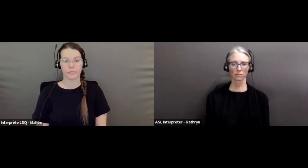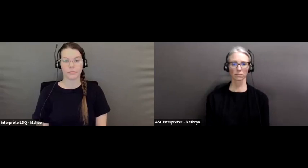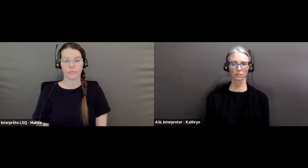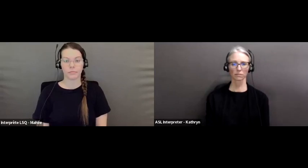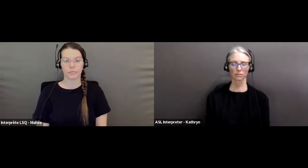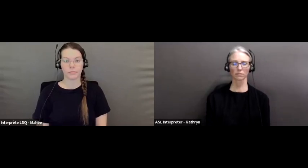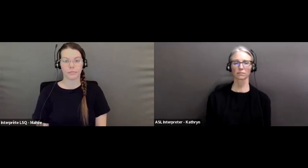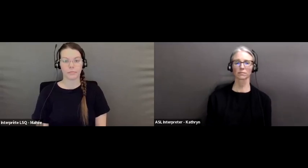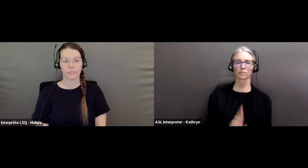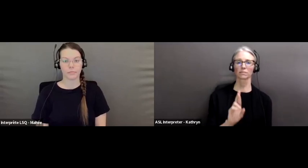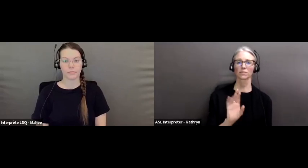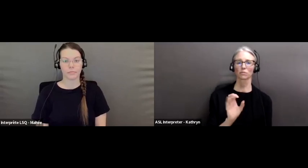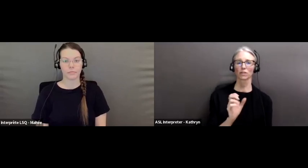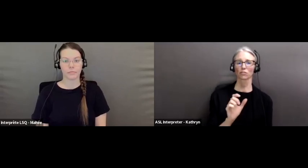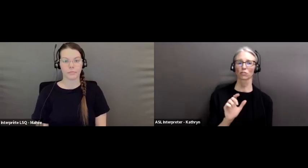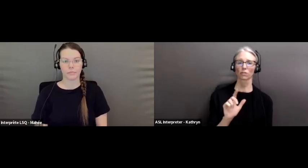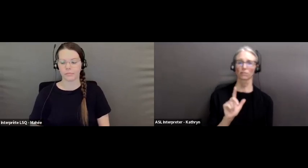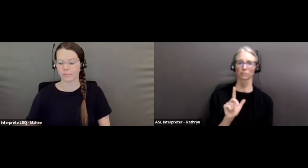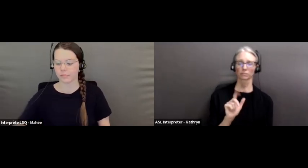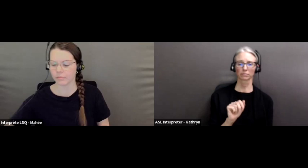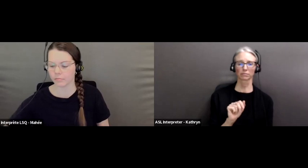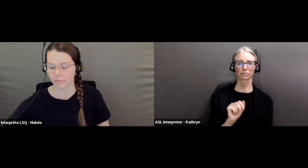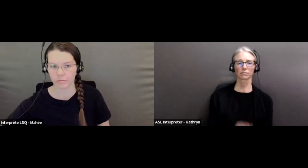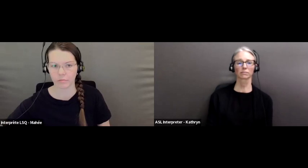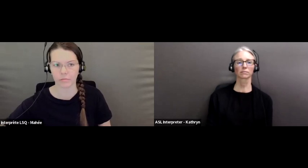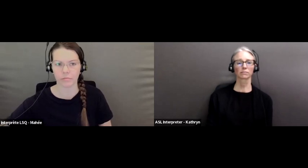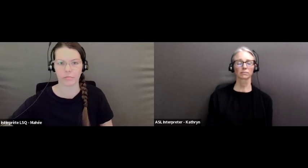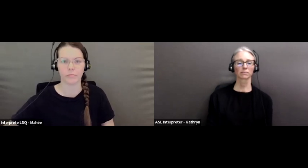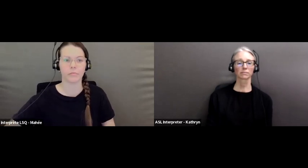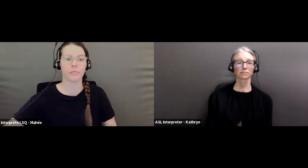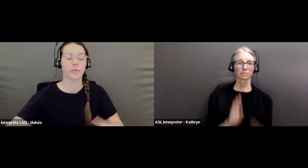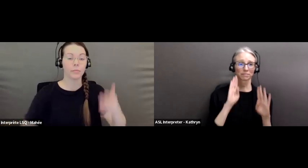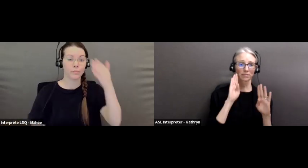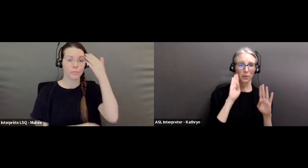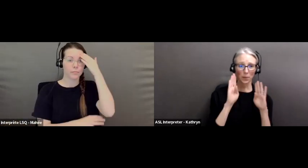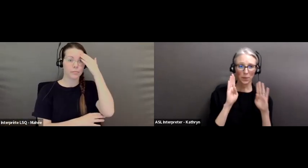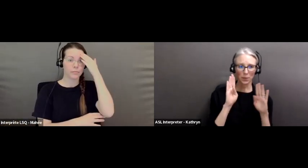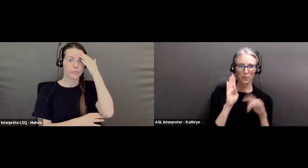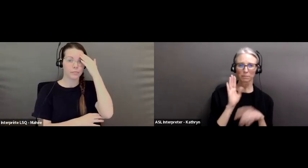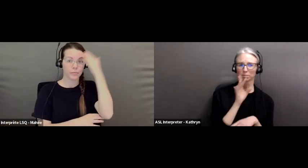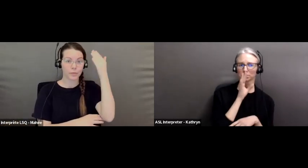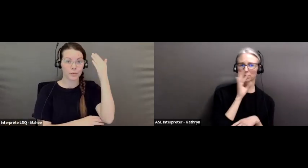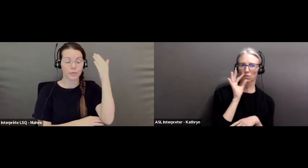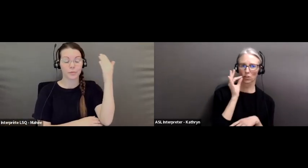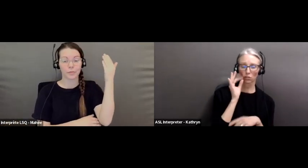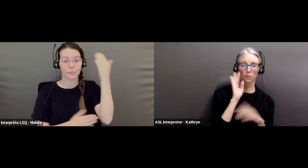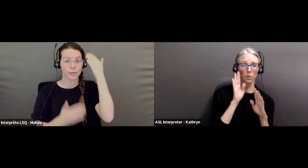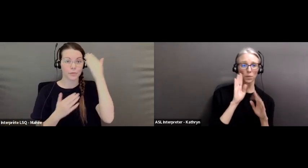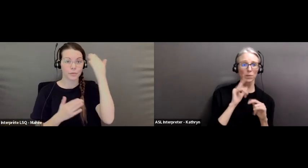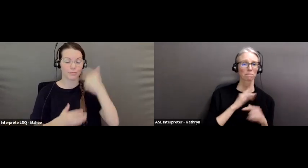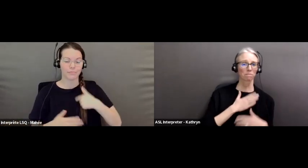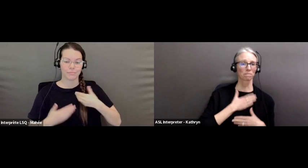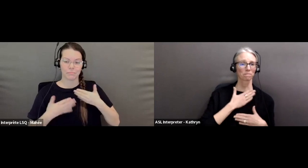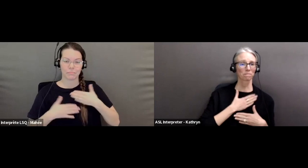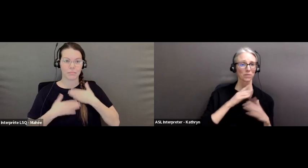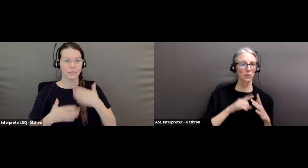Alors, bien, allons-y. Bonjour à tous et à toutes. J'ai le plaisir d'annoncer le début de ce webinaire et je préciserai d'emblée